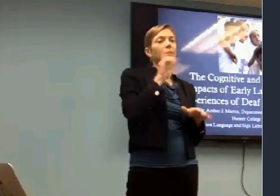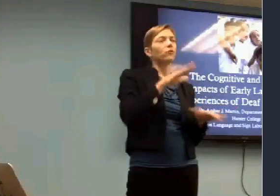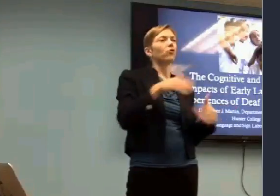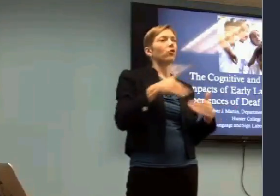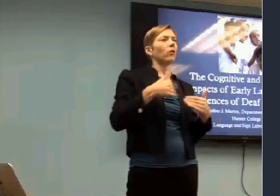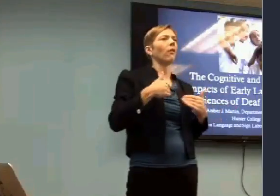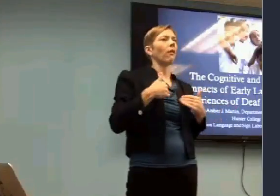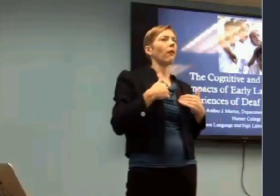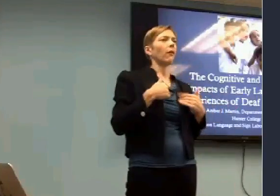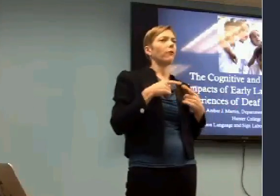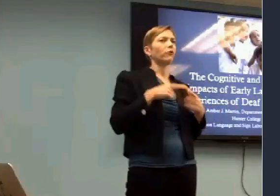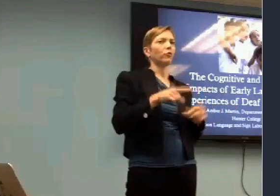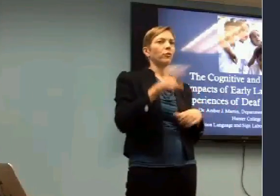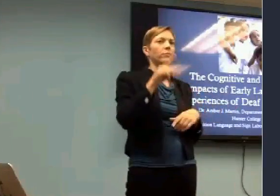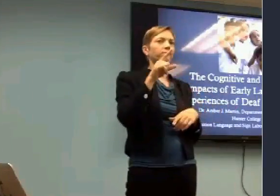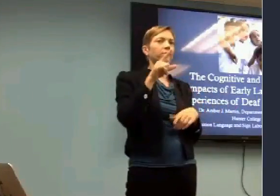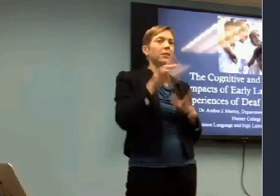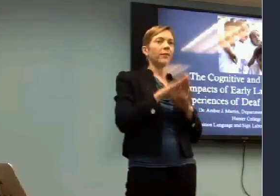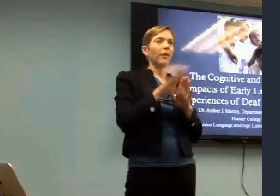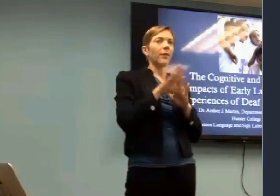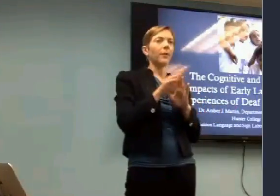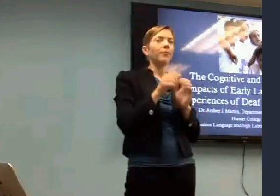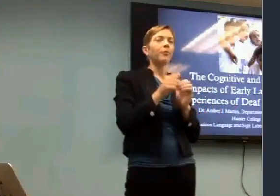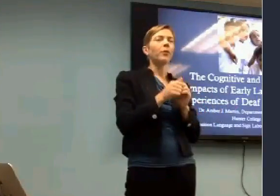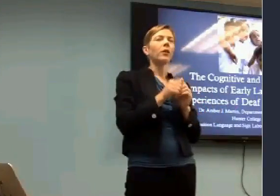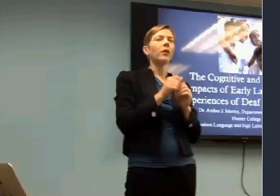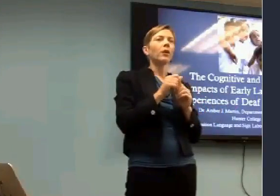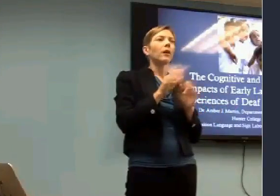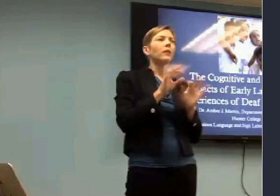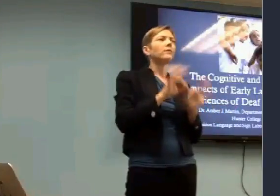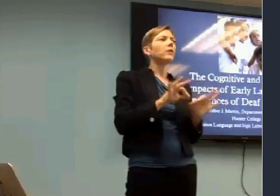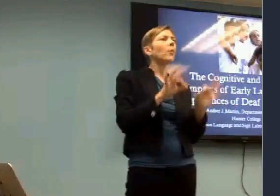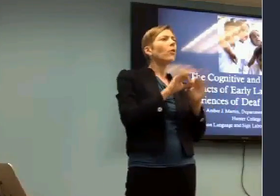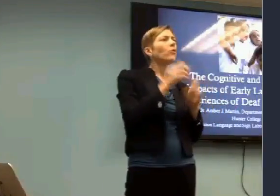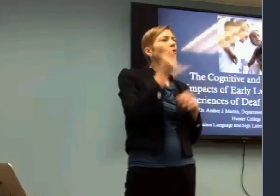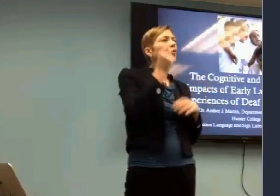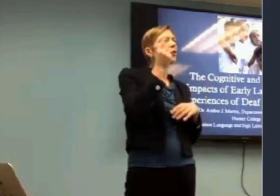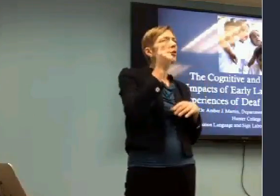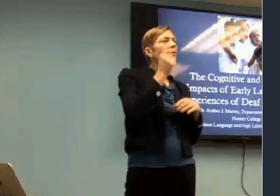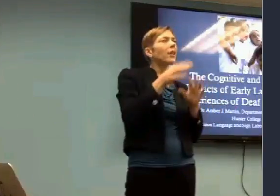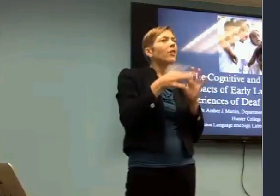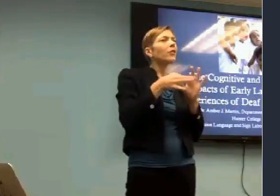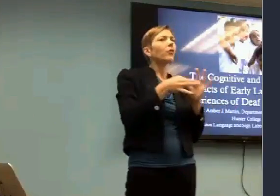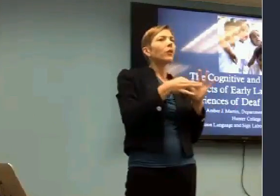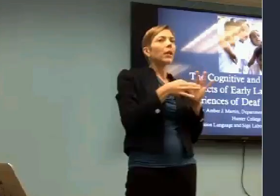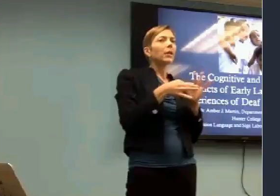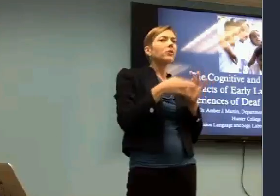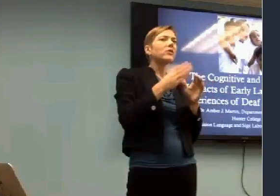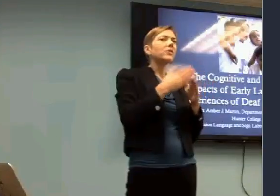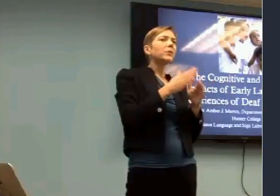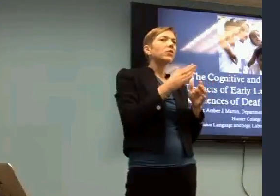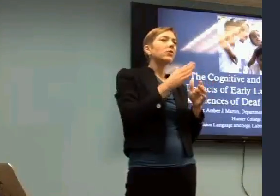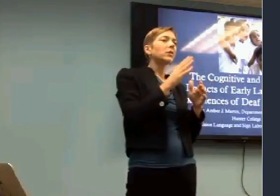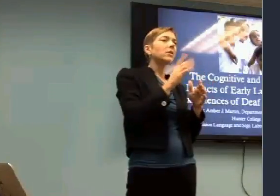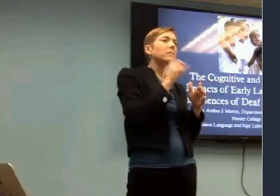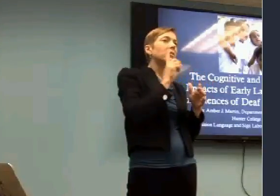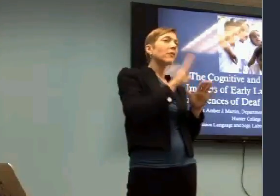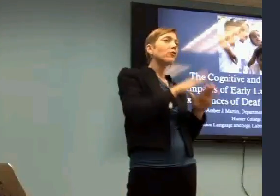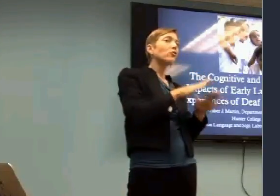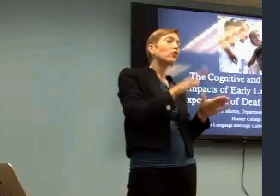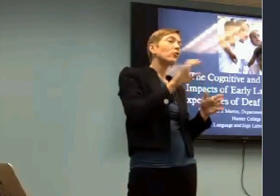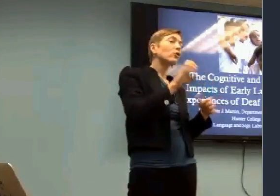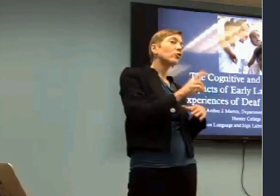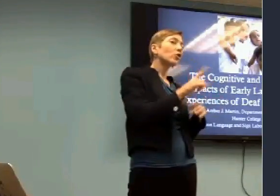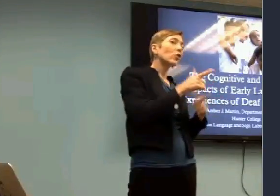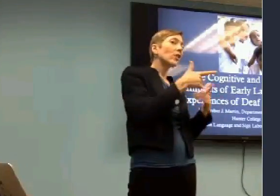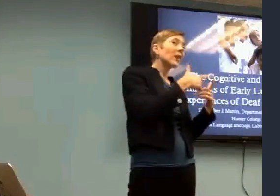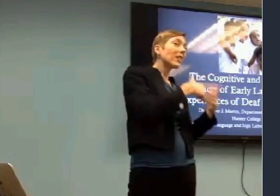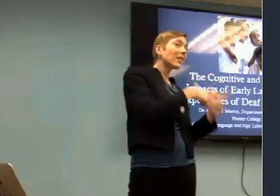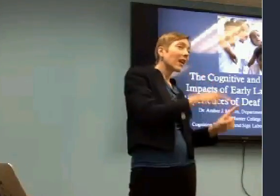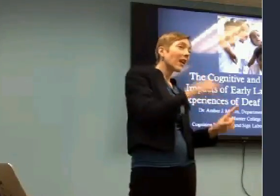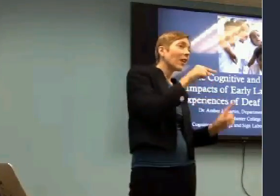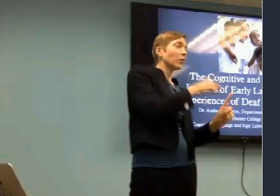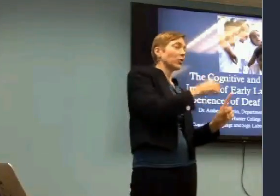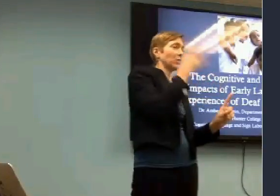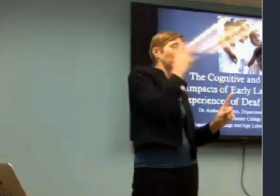experiences that deaf children have during development. It's important to understand the relationship between deaf children's